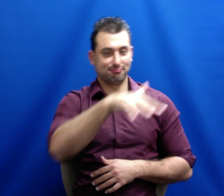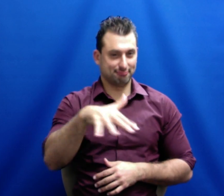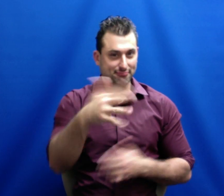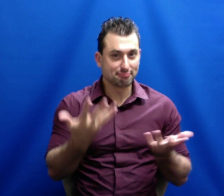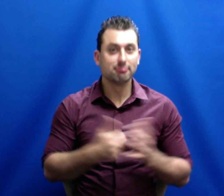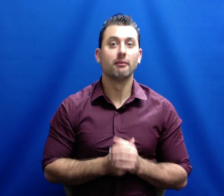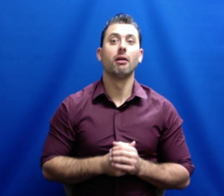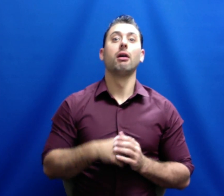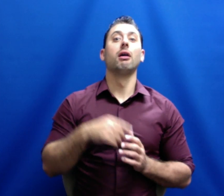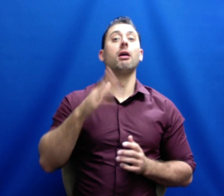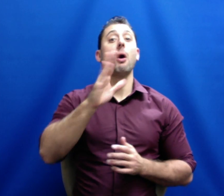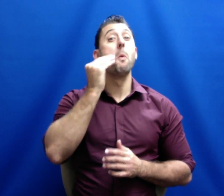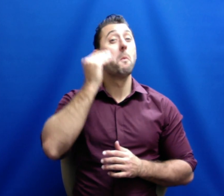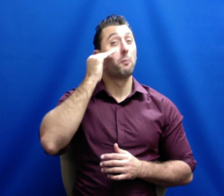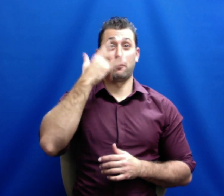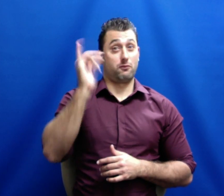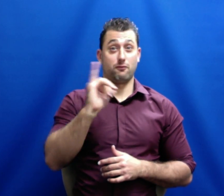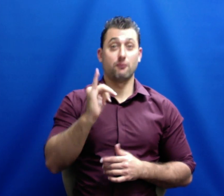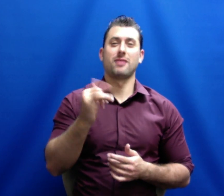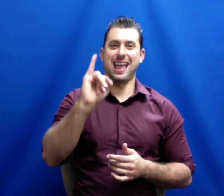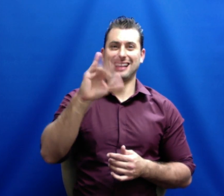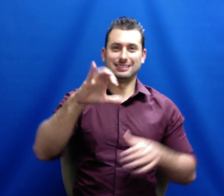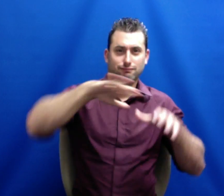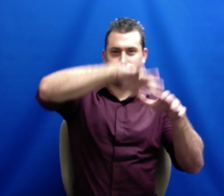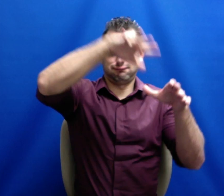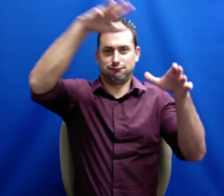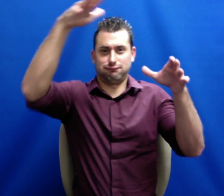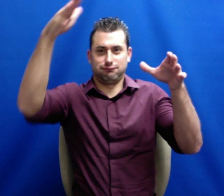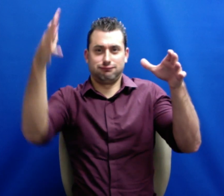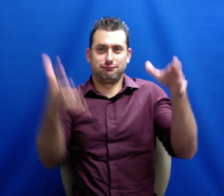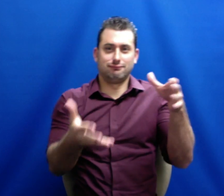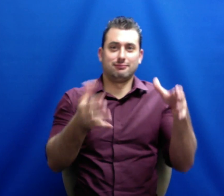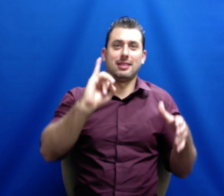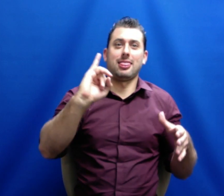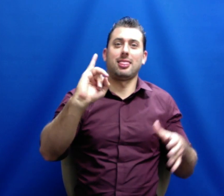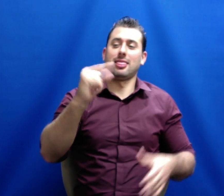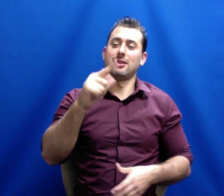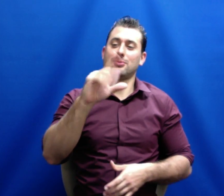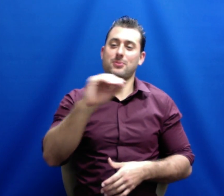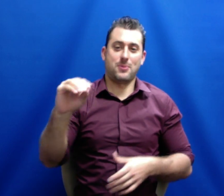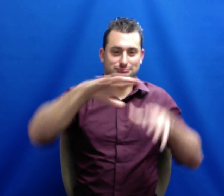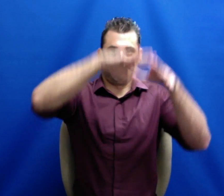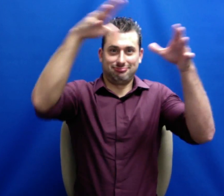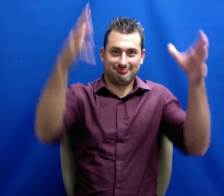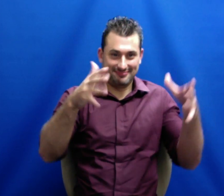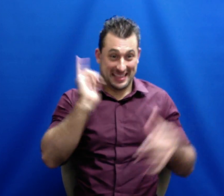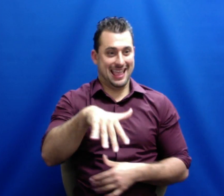there, their homes are made of ice. Many of their homes are made of ice, called igloos. You